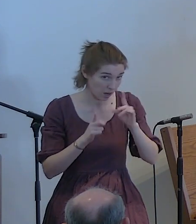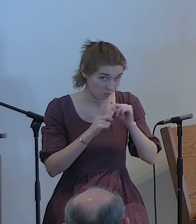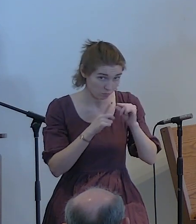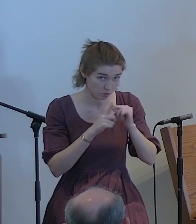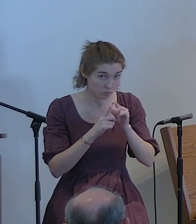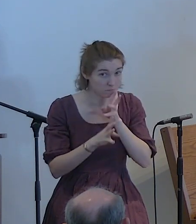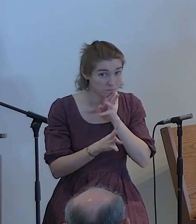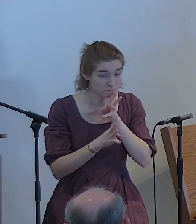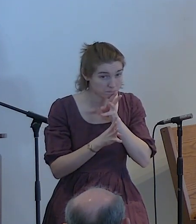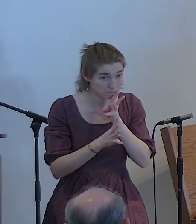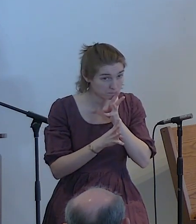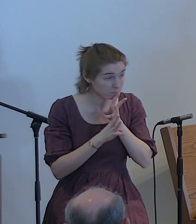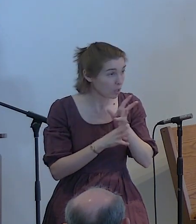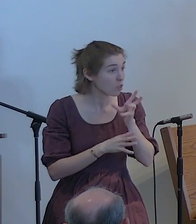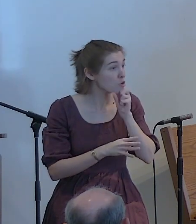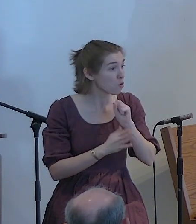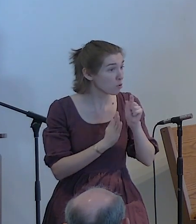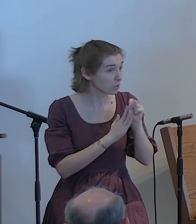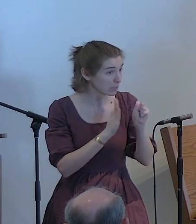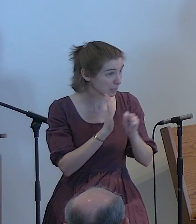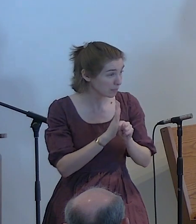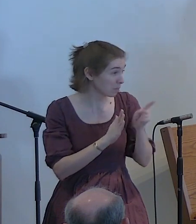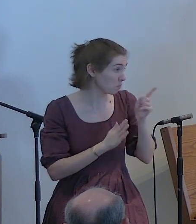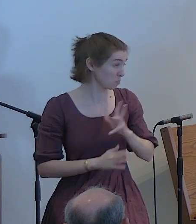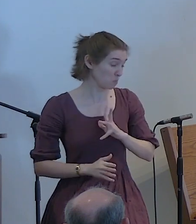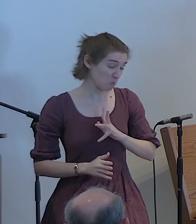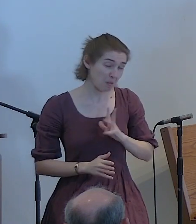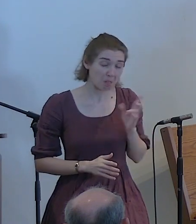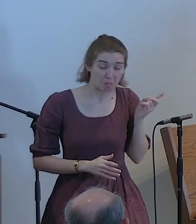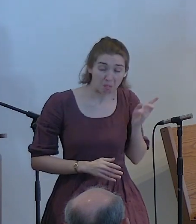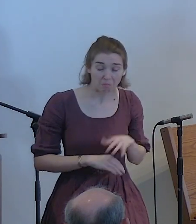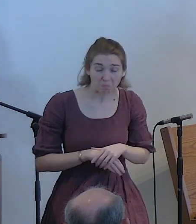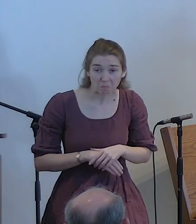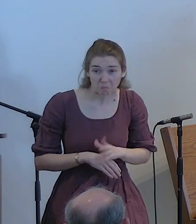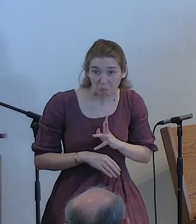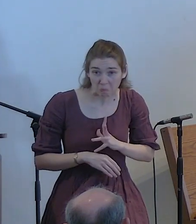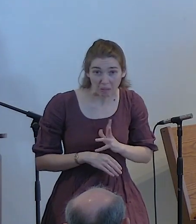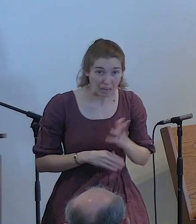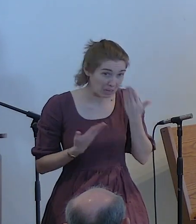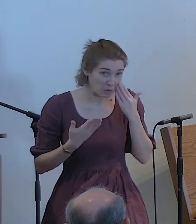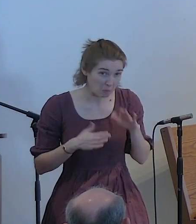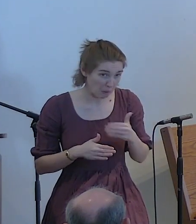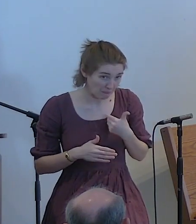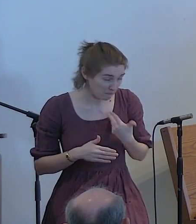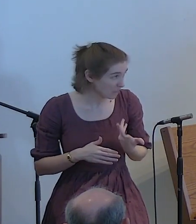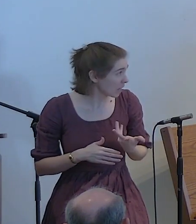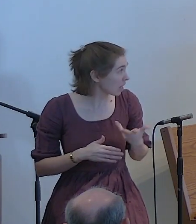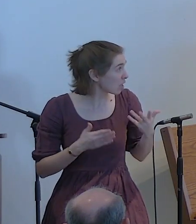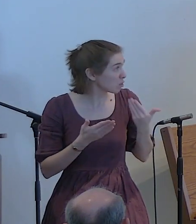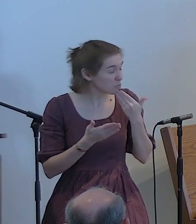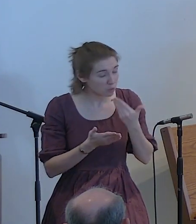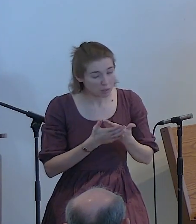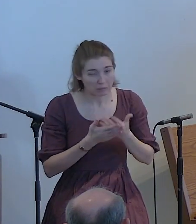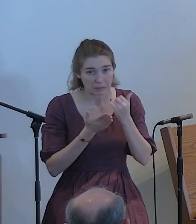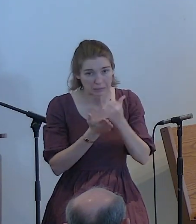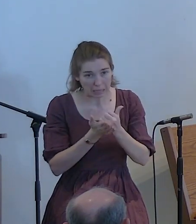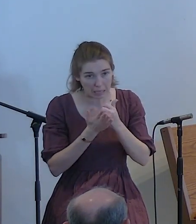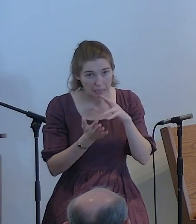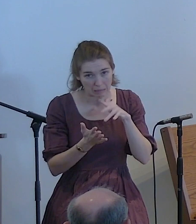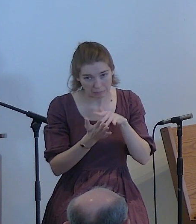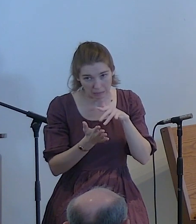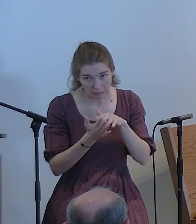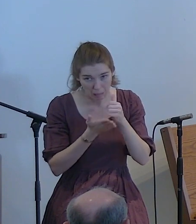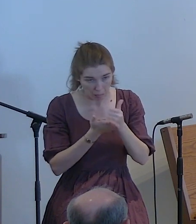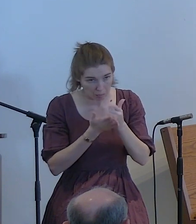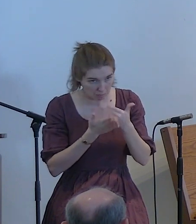spoke in the Old Testament. Kind of cool. Didn't know it was there. And there's some great study helps in here and stuff